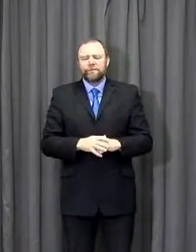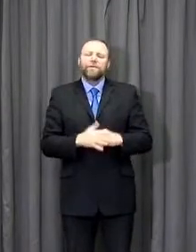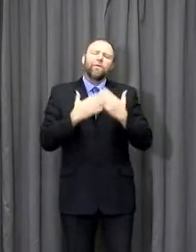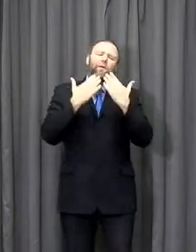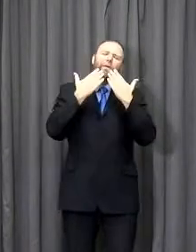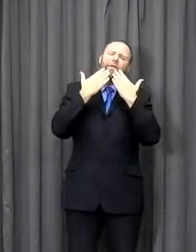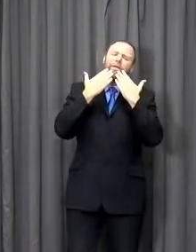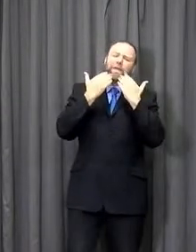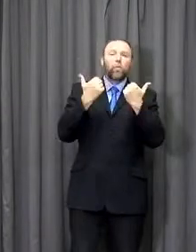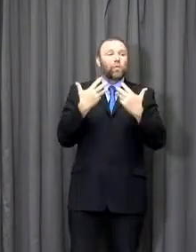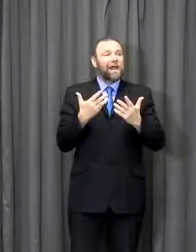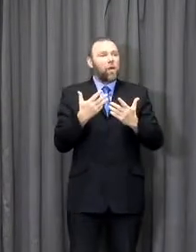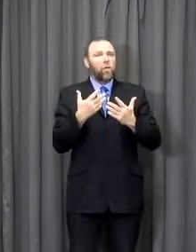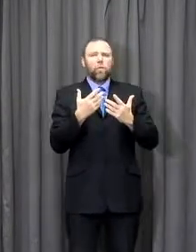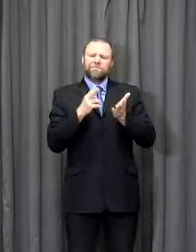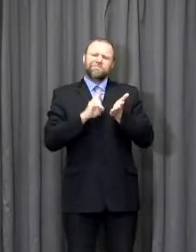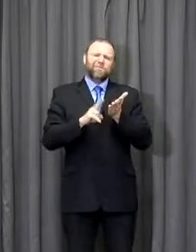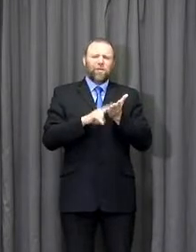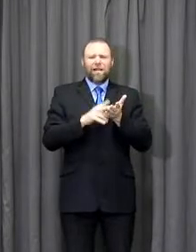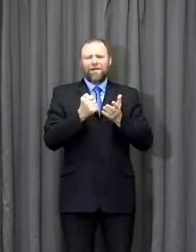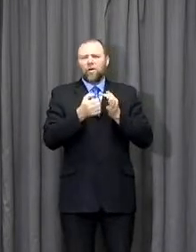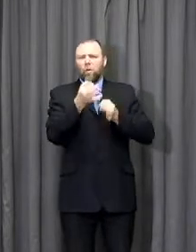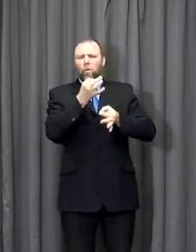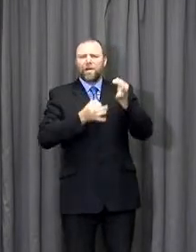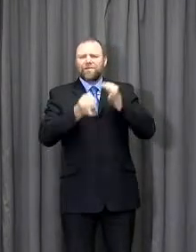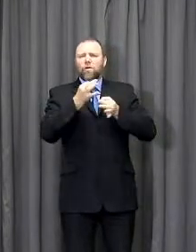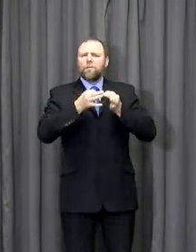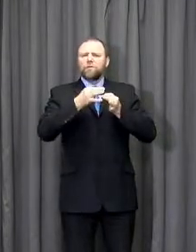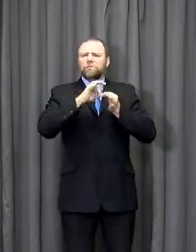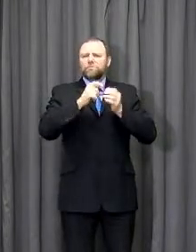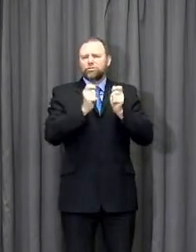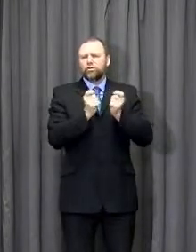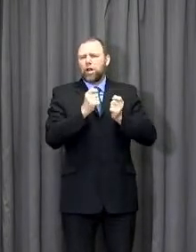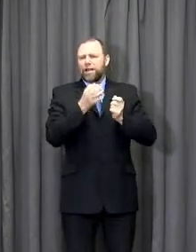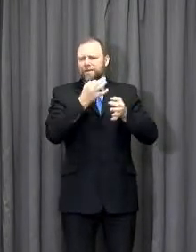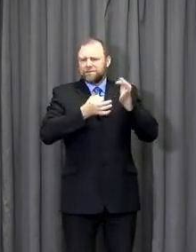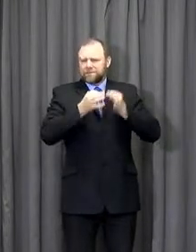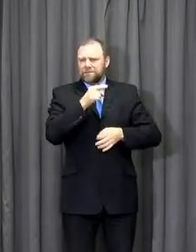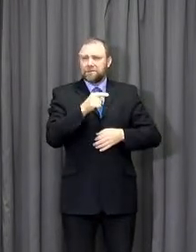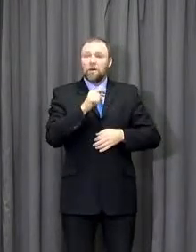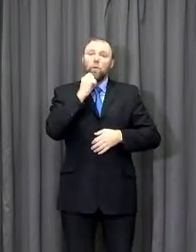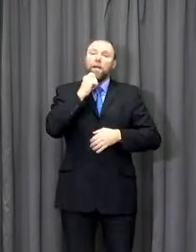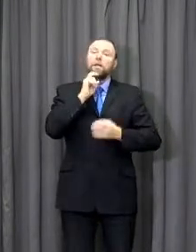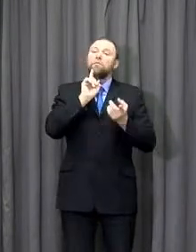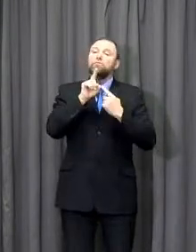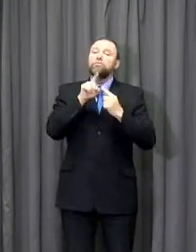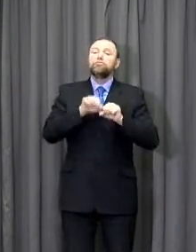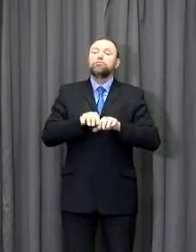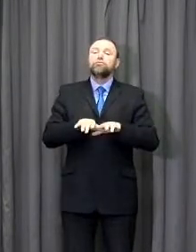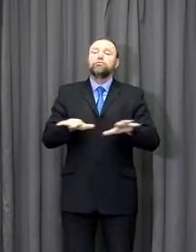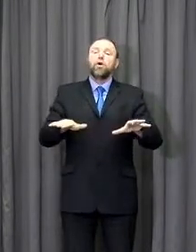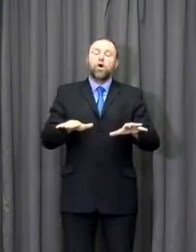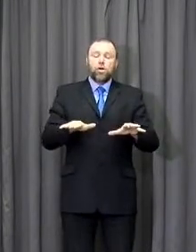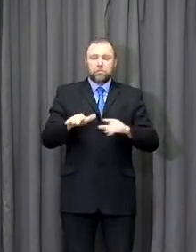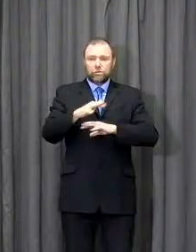very much, and now we'll, as usual, take questions from journalists, and all our answers will be broadcast on social